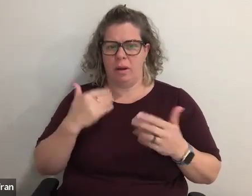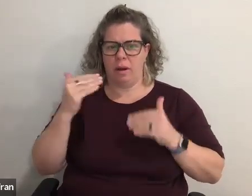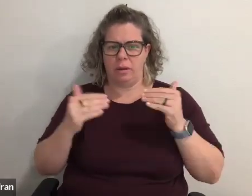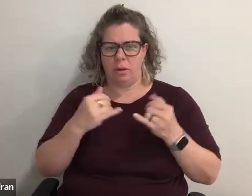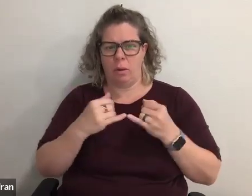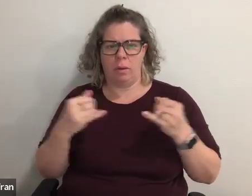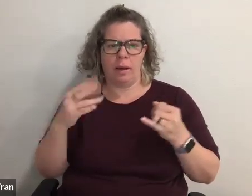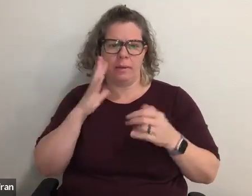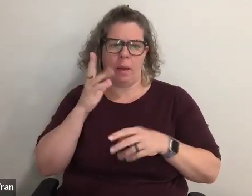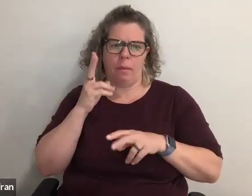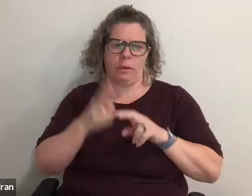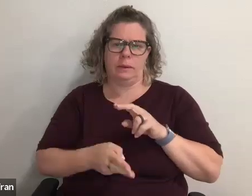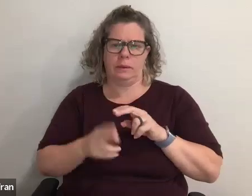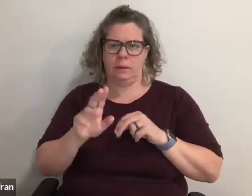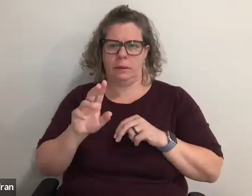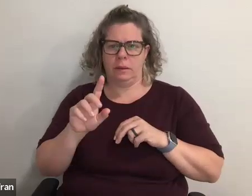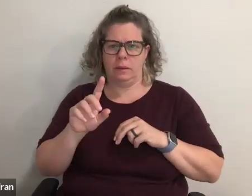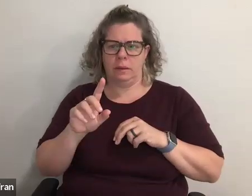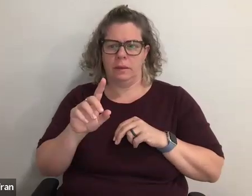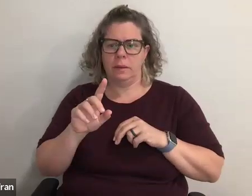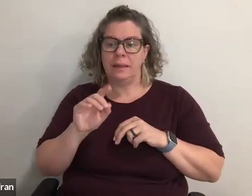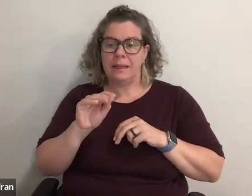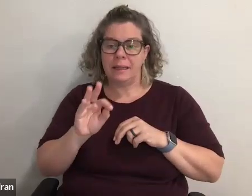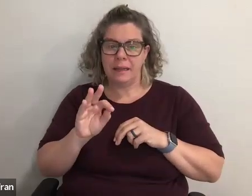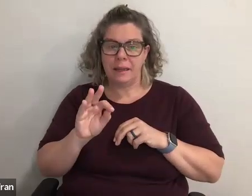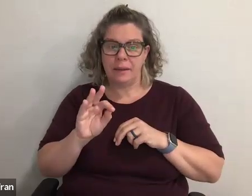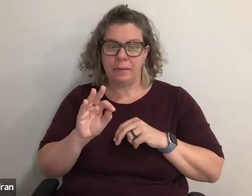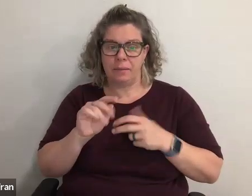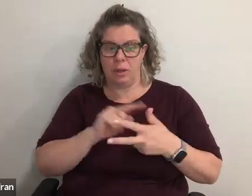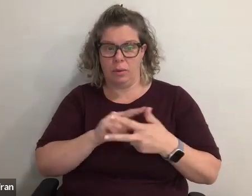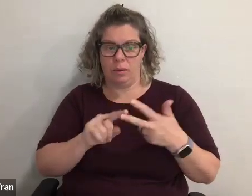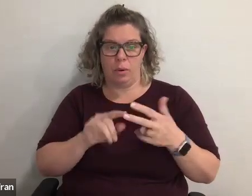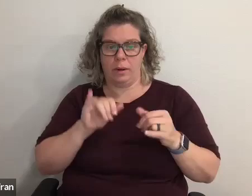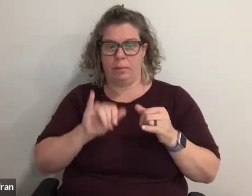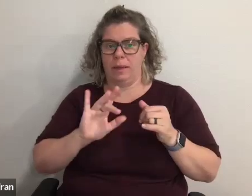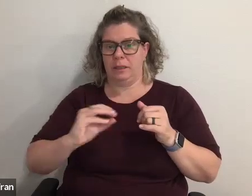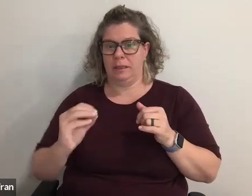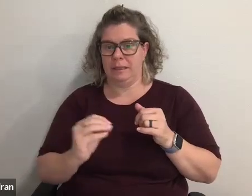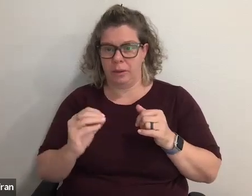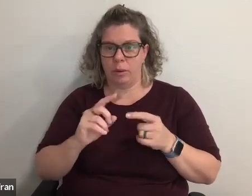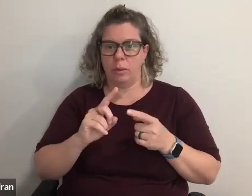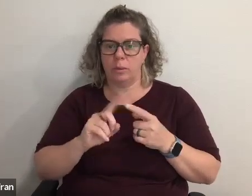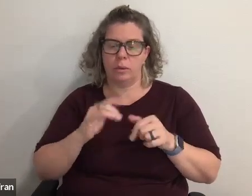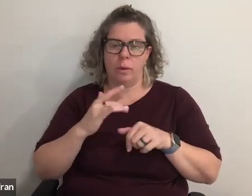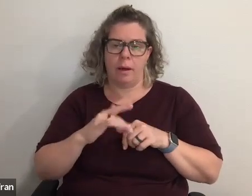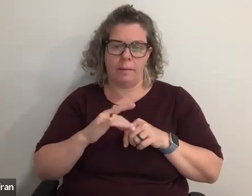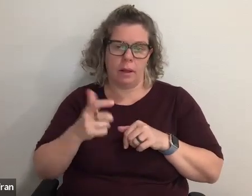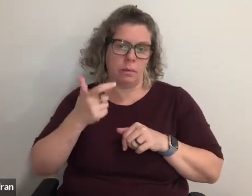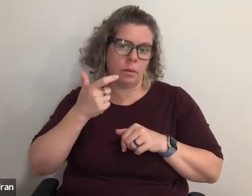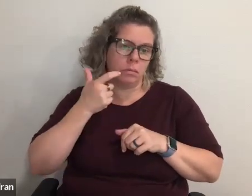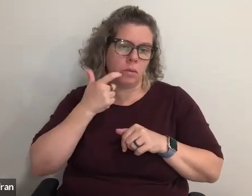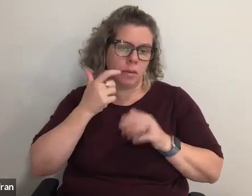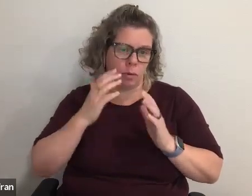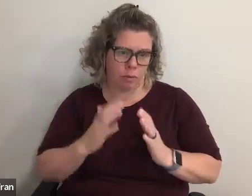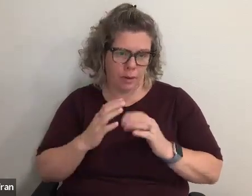that's discontinuing. And if you get the treat, you can either stay on the line or press 0 to be routed to the Idaho Crisis and